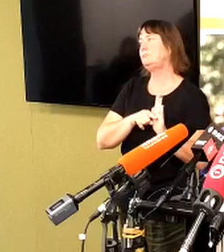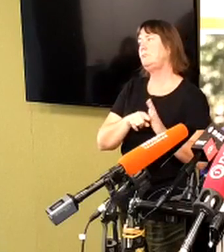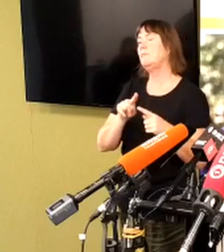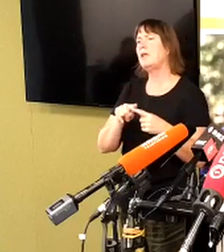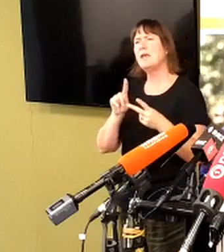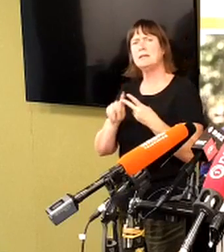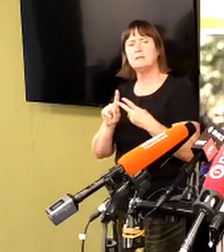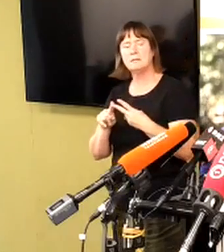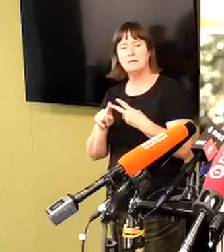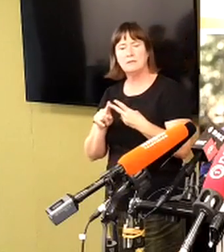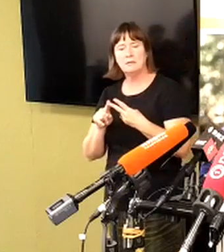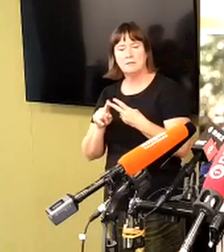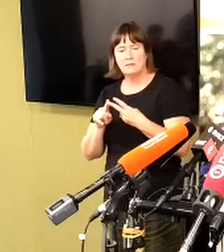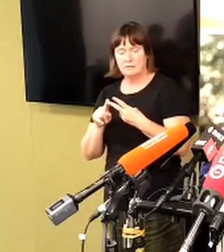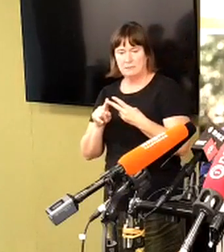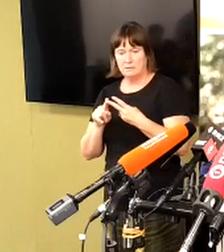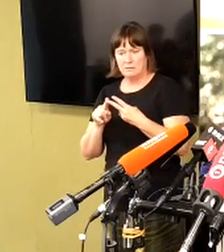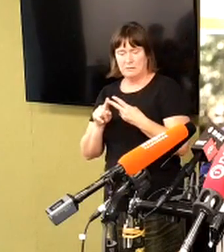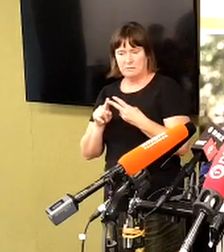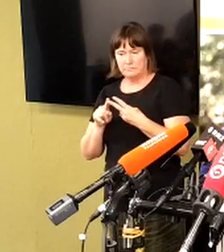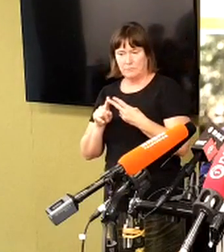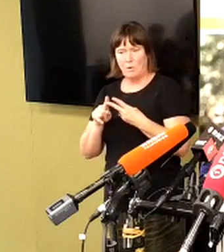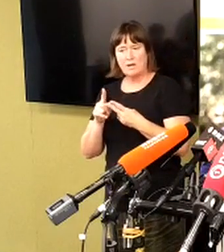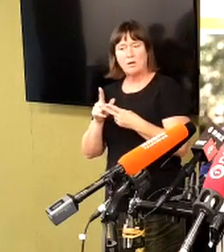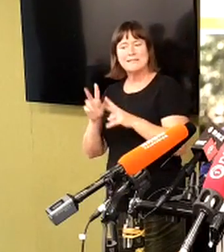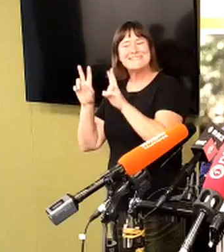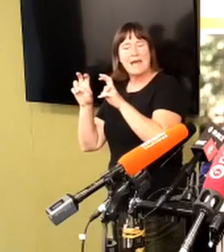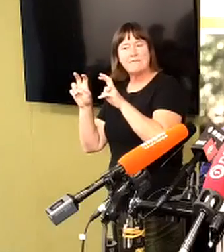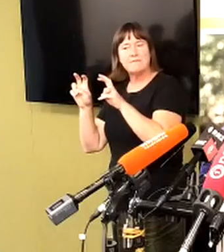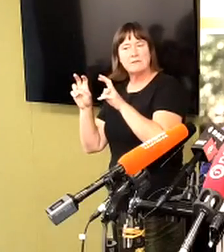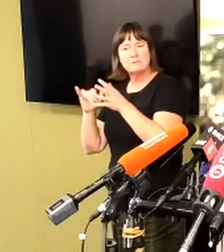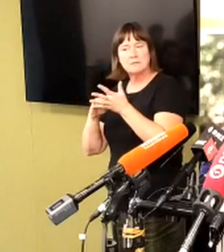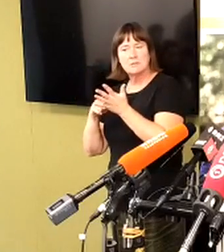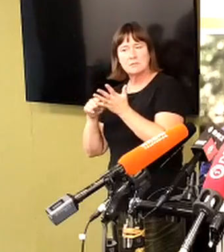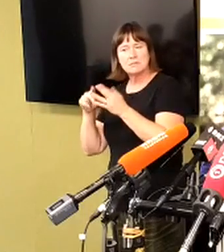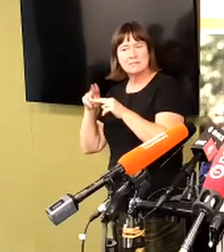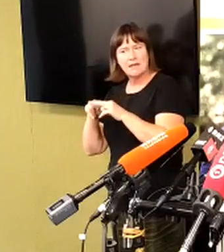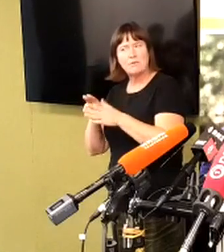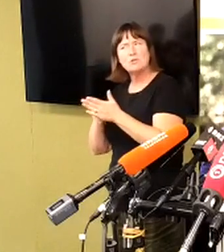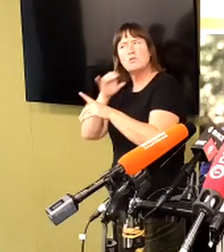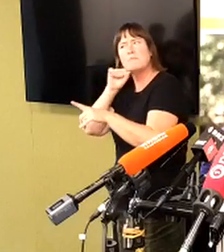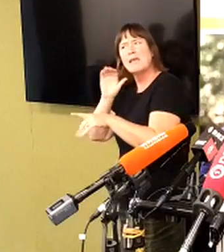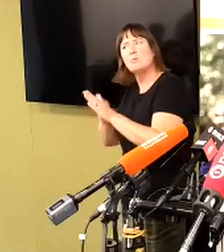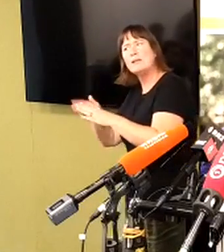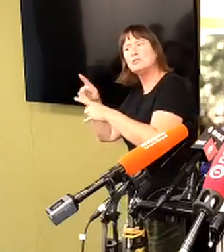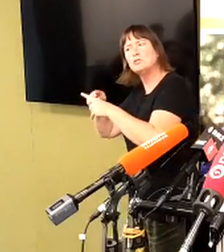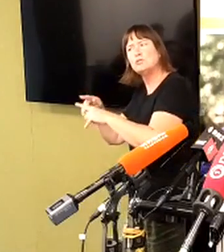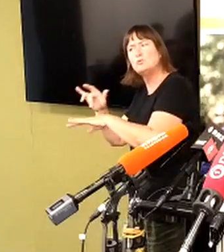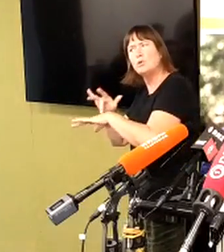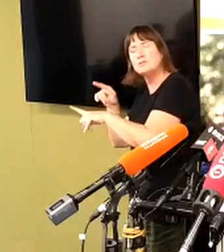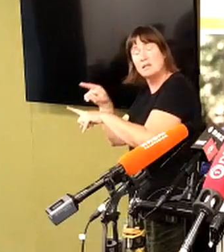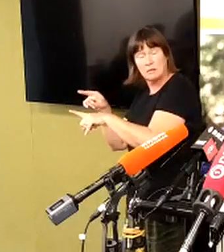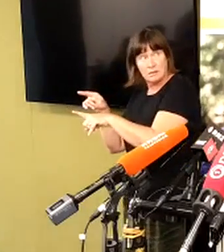we look, there was also one from staff about a Northland man who went to the Tool concert. I'm unclear if they're the same person, but they